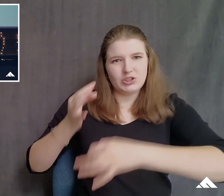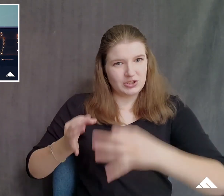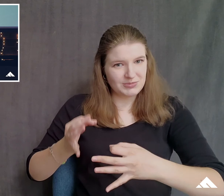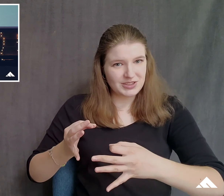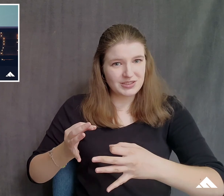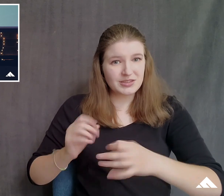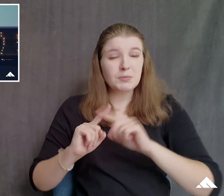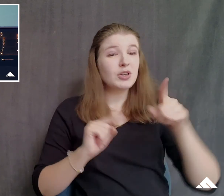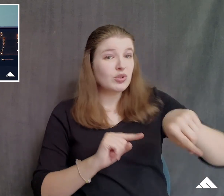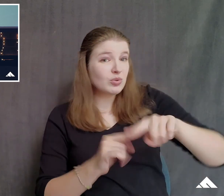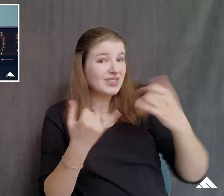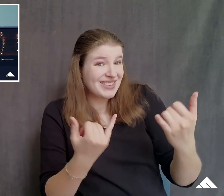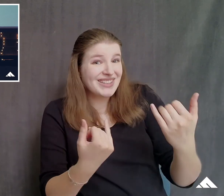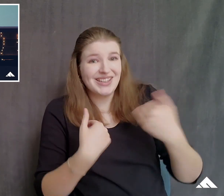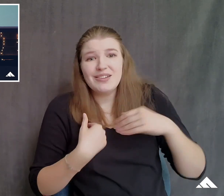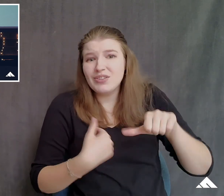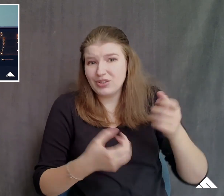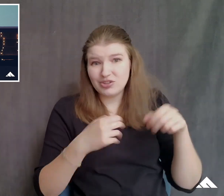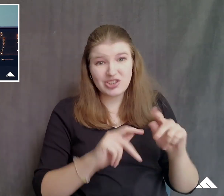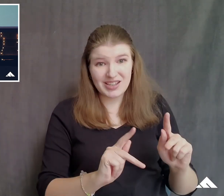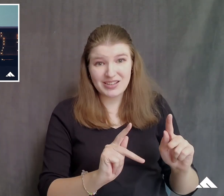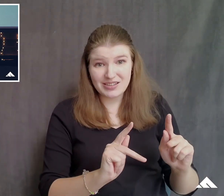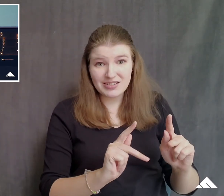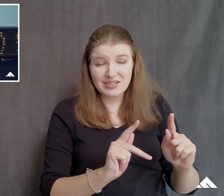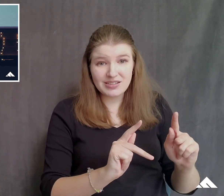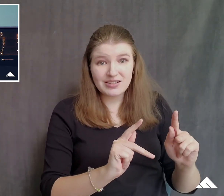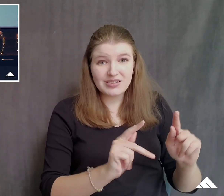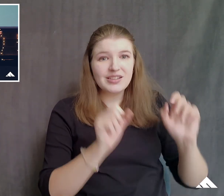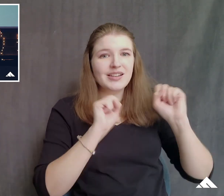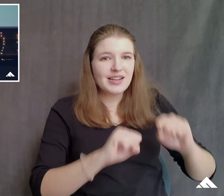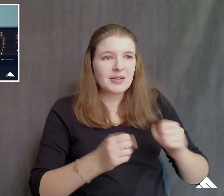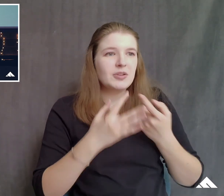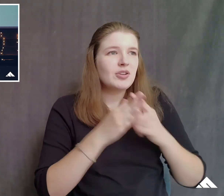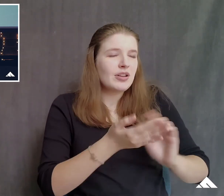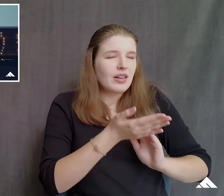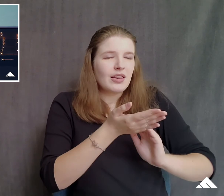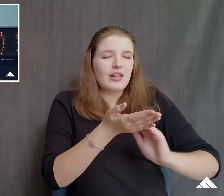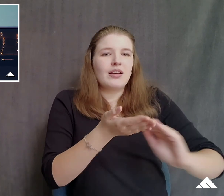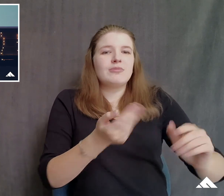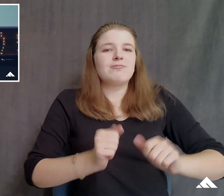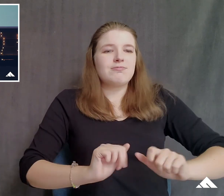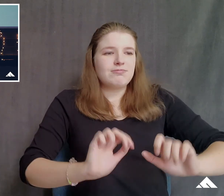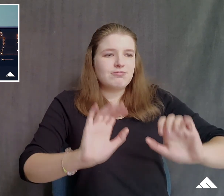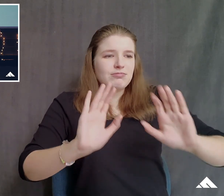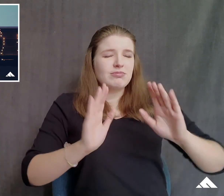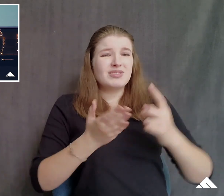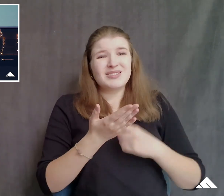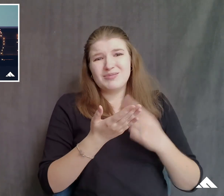You have another chance today to actually begin to release it. Sometimes it's a